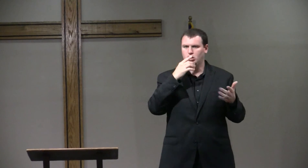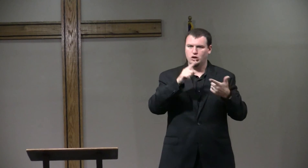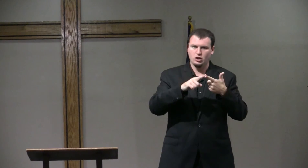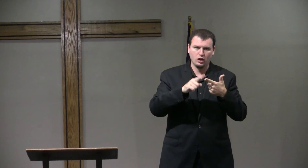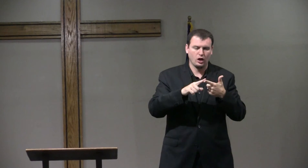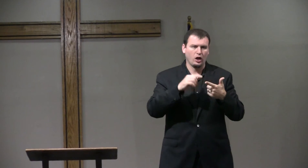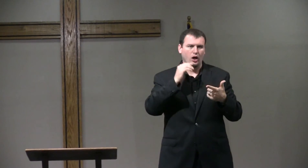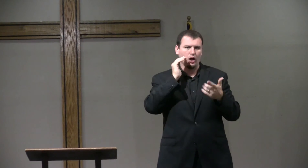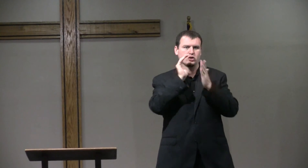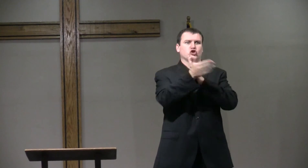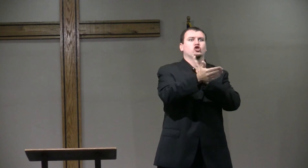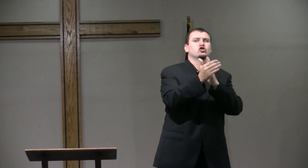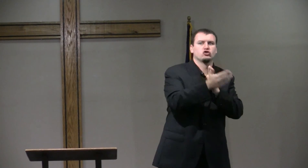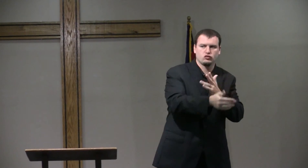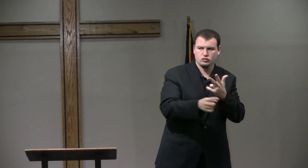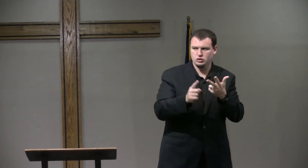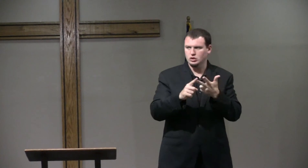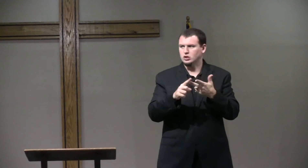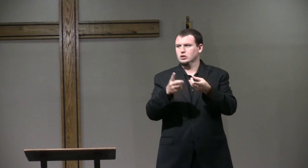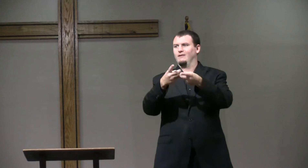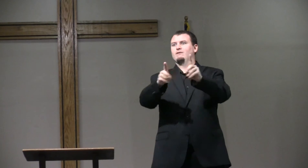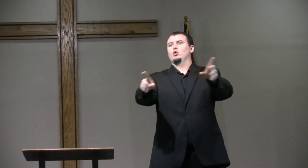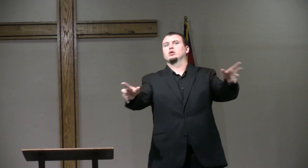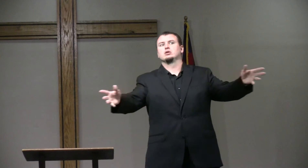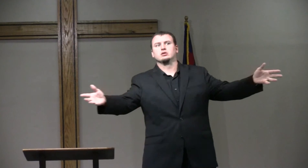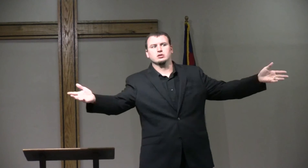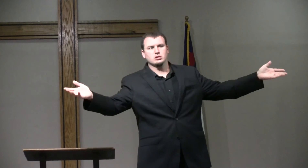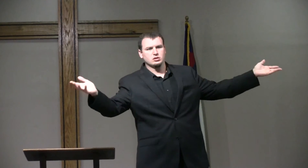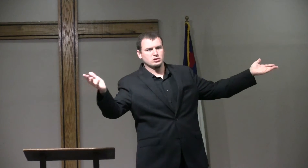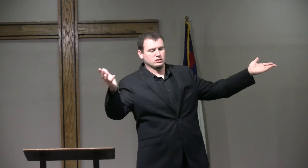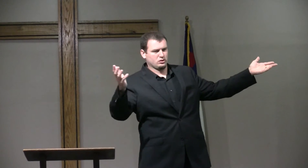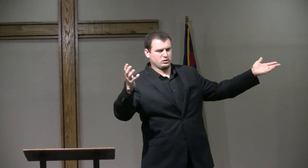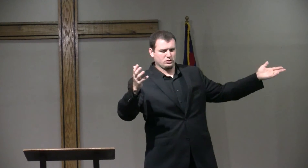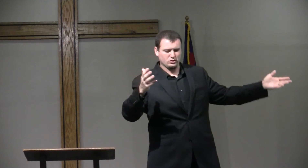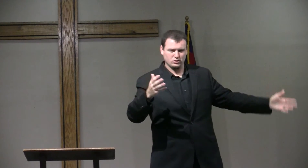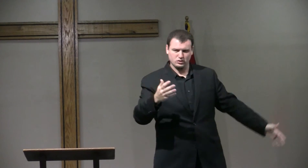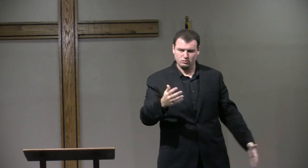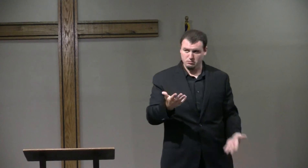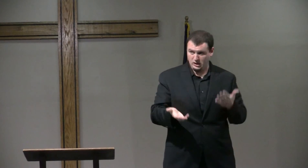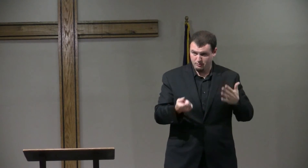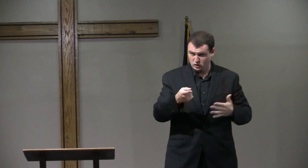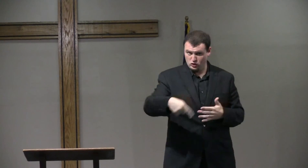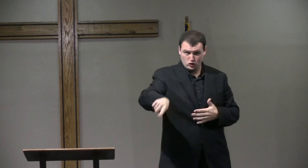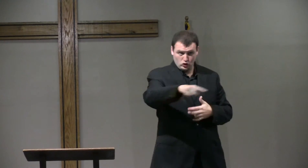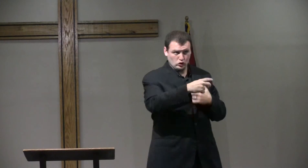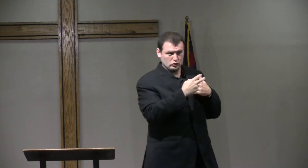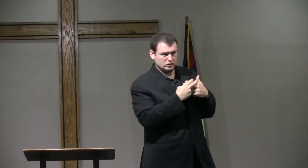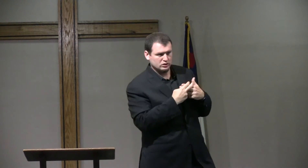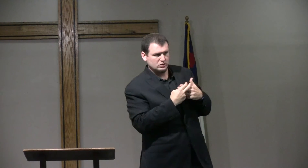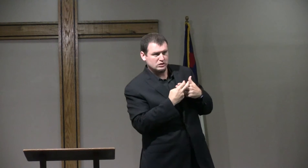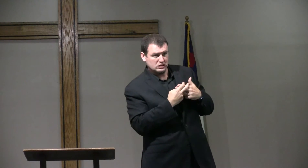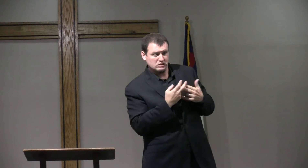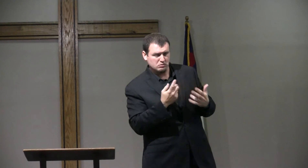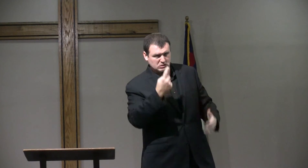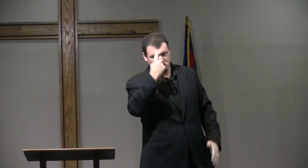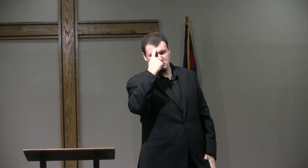and committing adultery and divorce. These are strong topics. Maybe you're thinking,